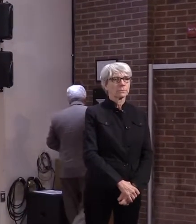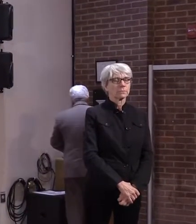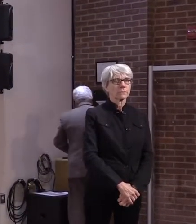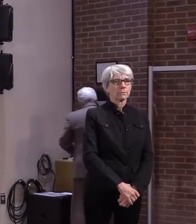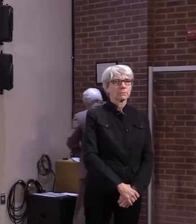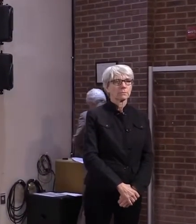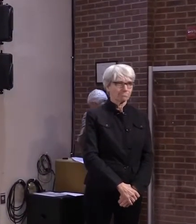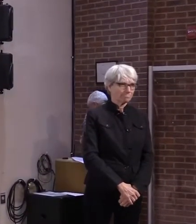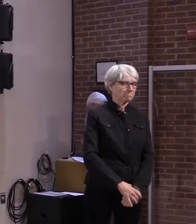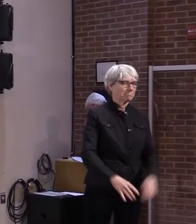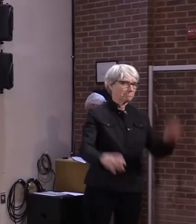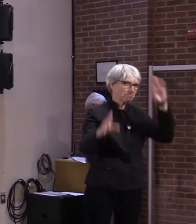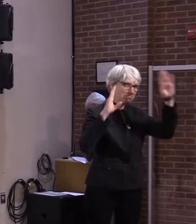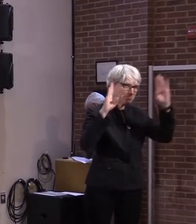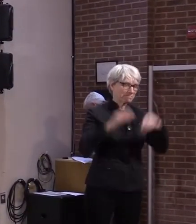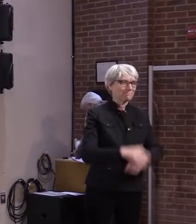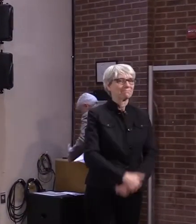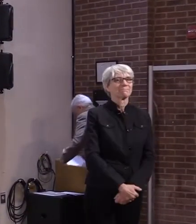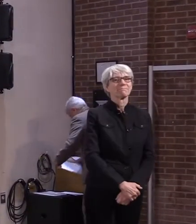Good afternoon.